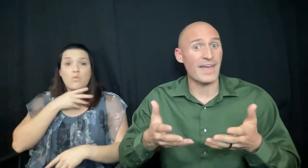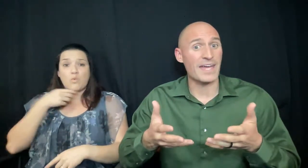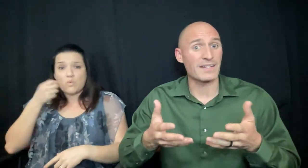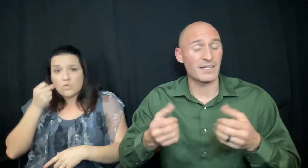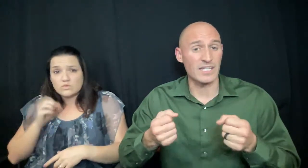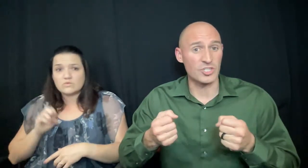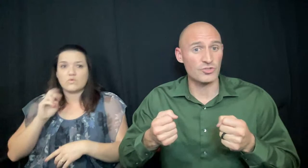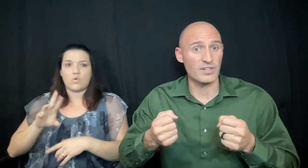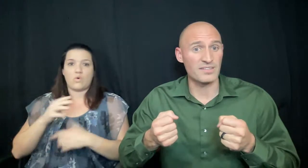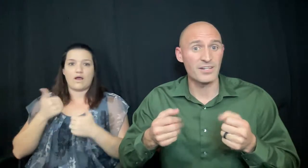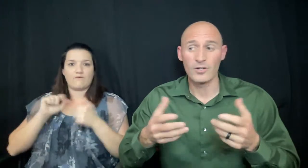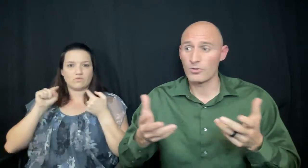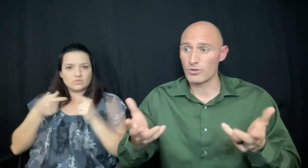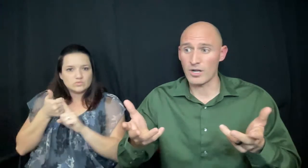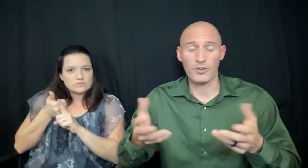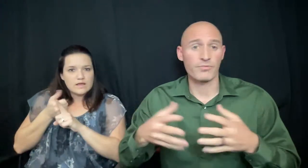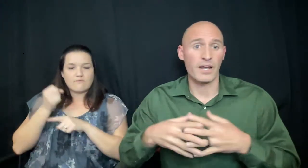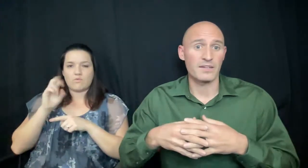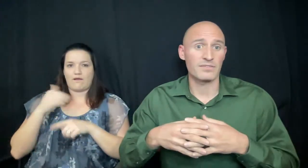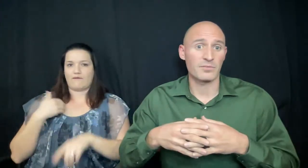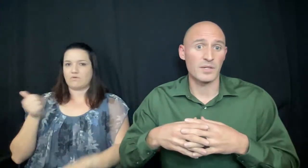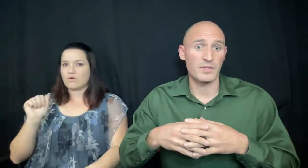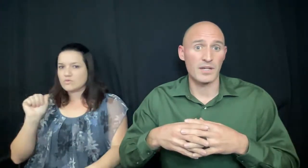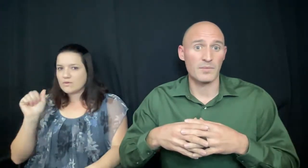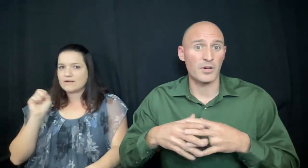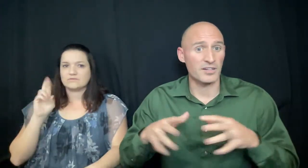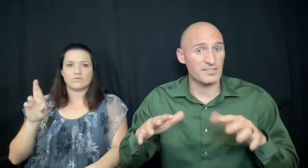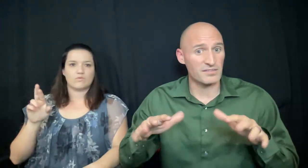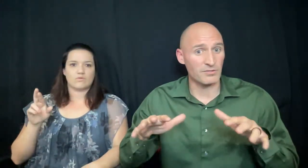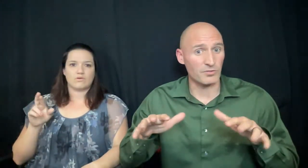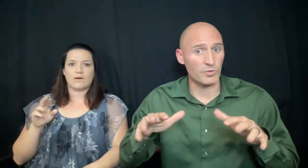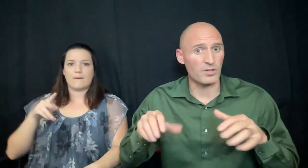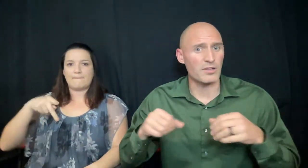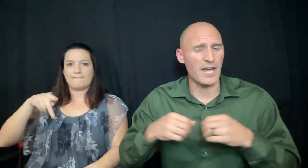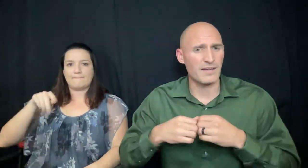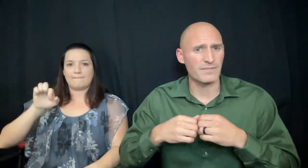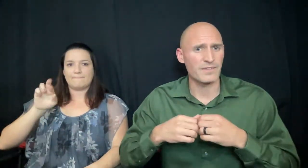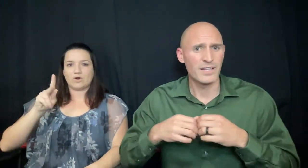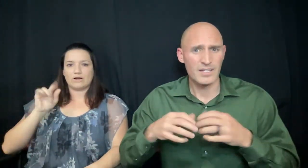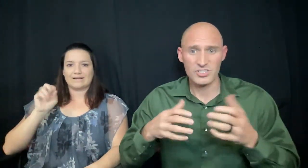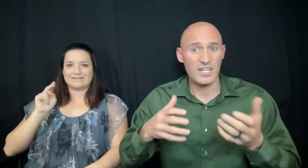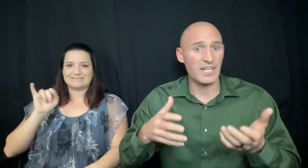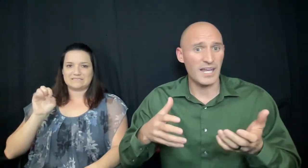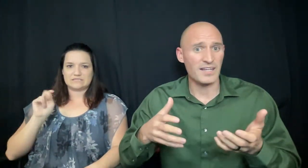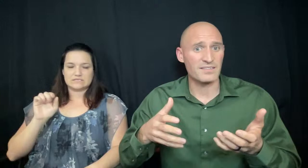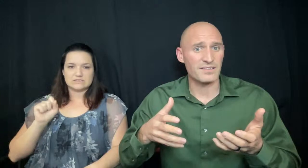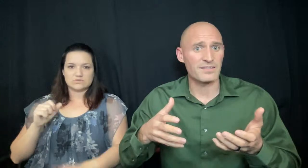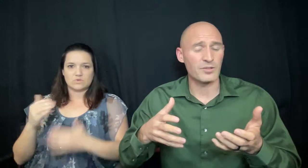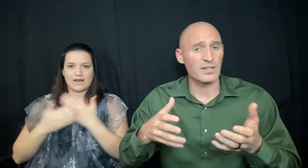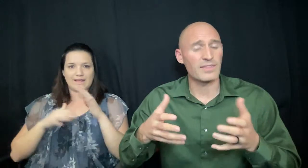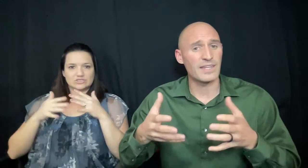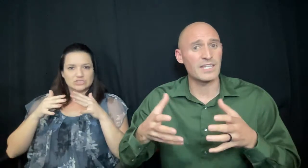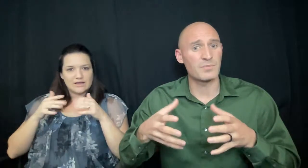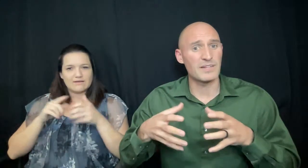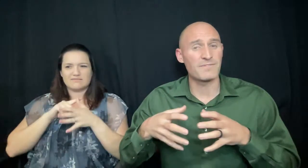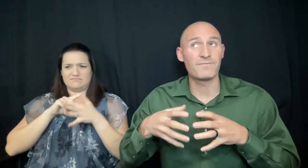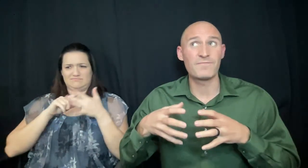had injuries or arthritis or maybe Parkinson's, or where you have shaky hands. And so it can be